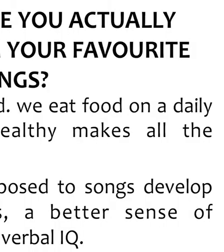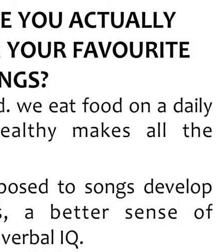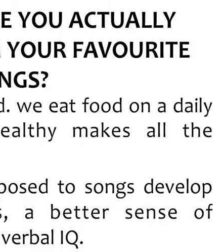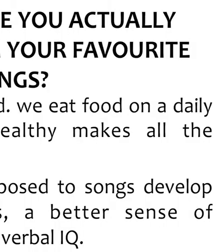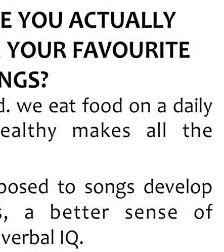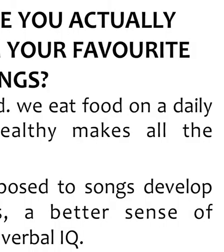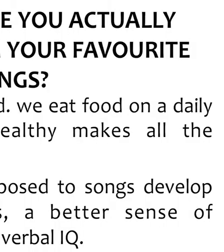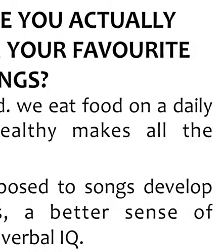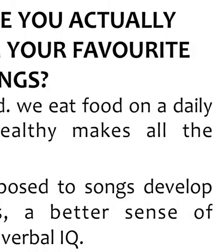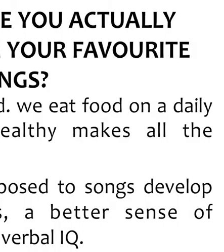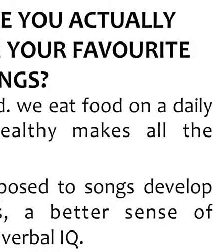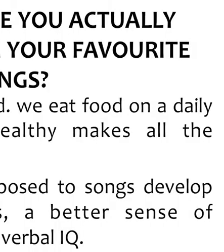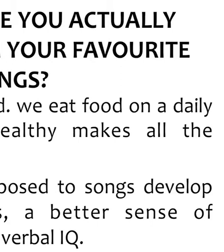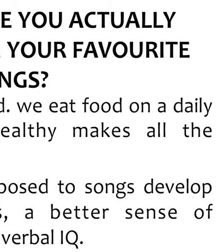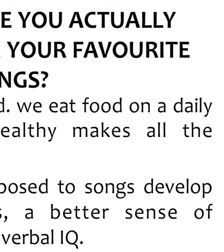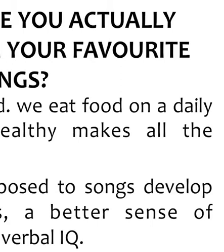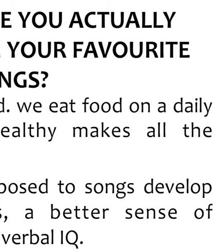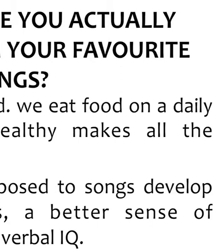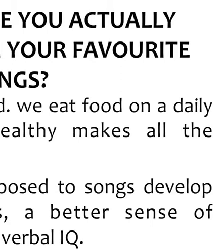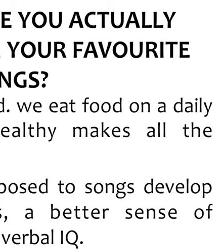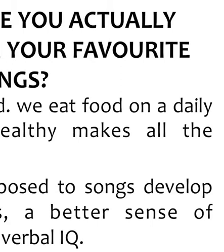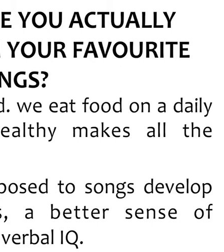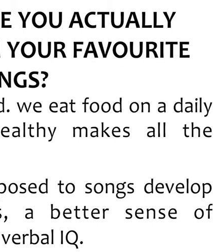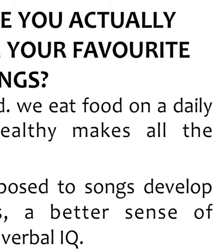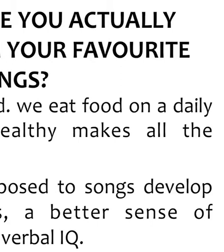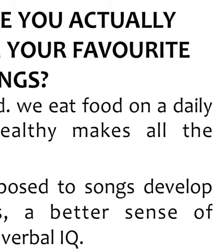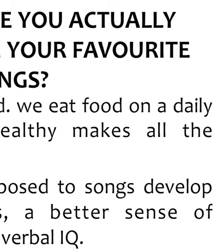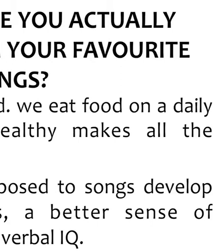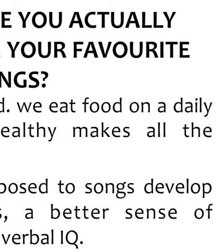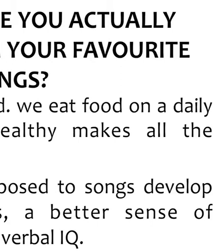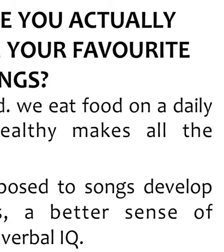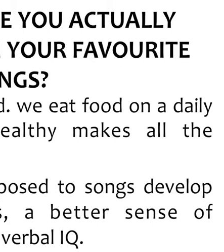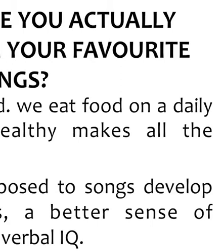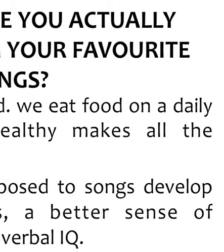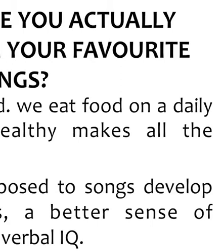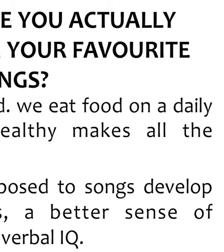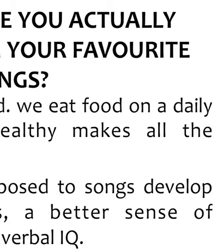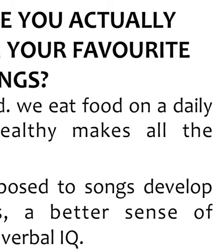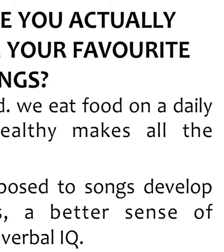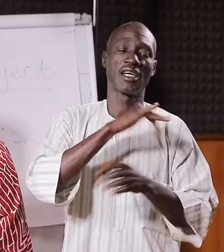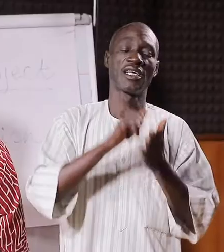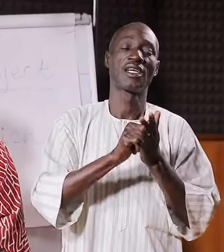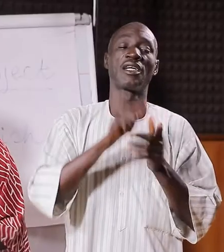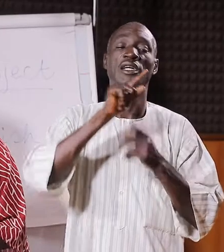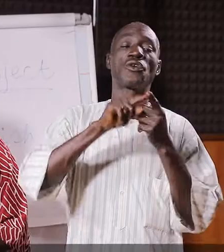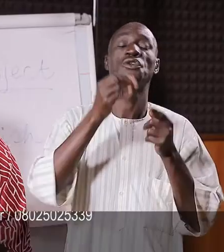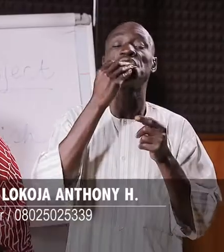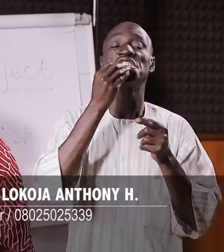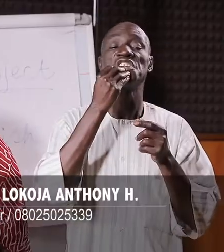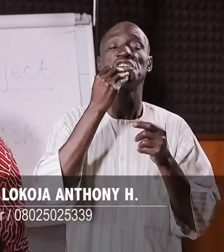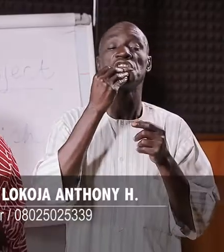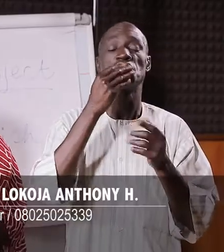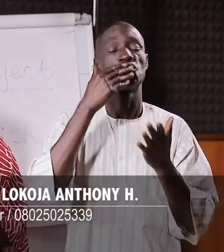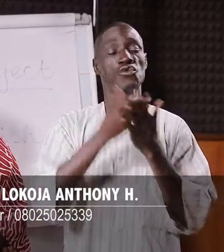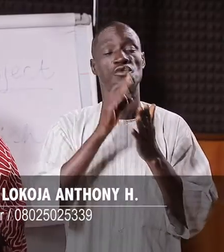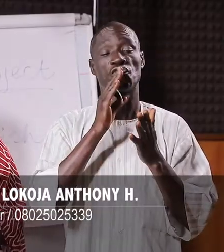food. We eat food on a daily basis, but eating healthy makes all the difference. People eat.